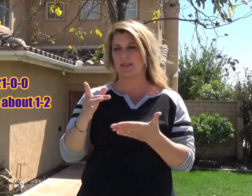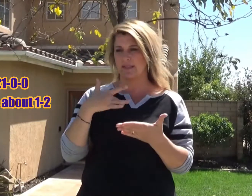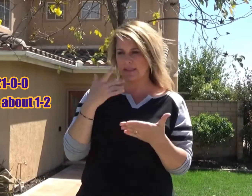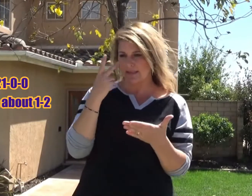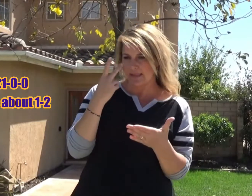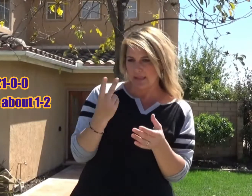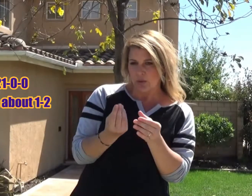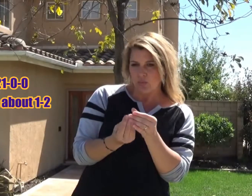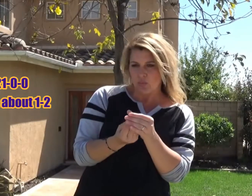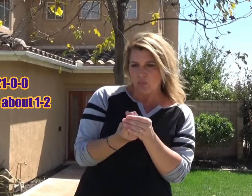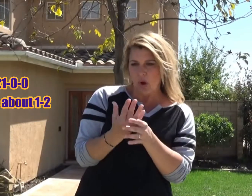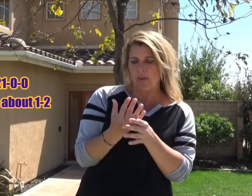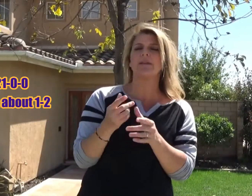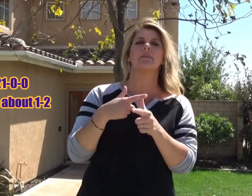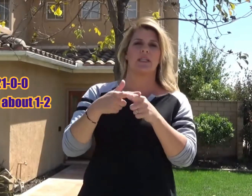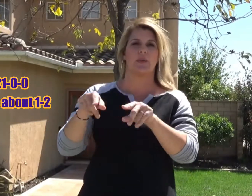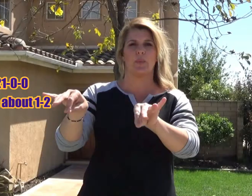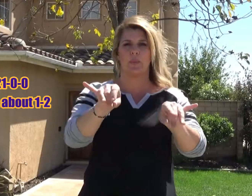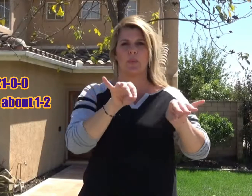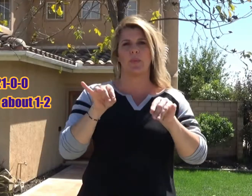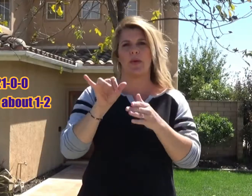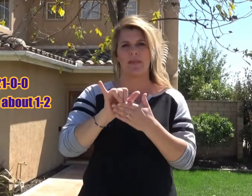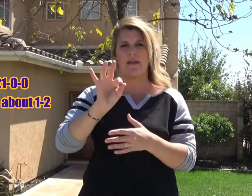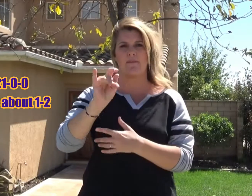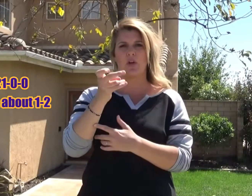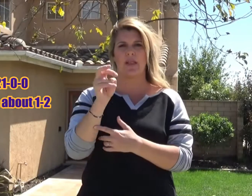then put that fertilizer on.